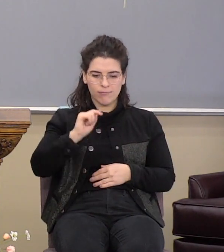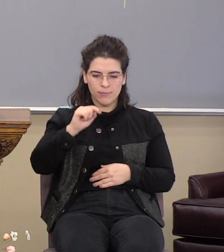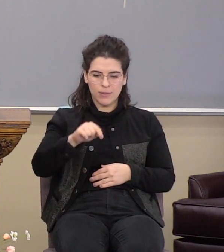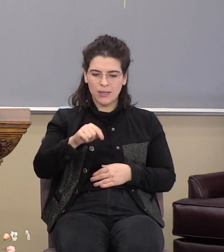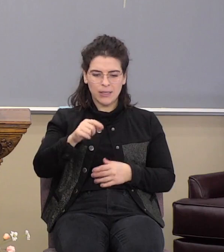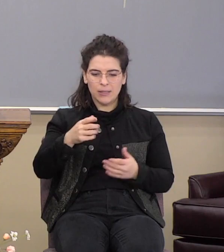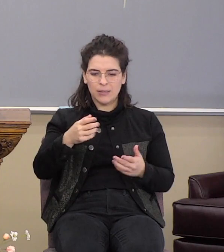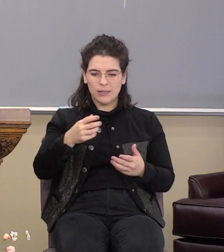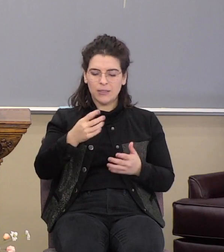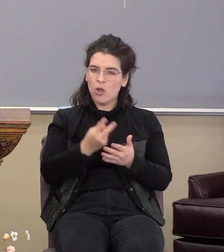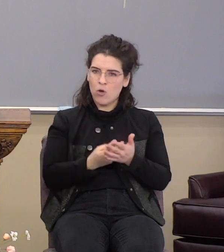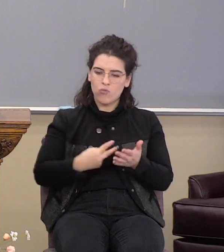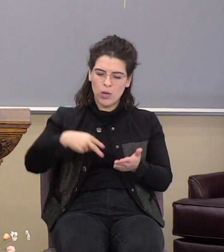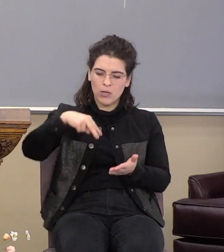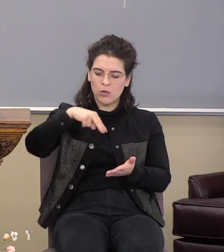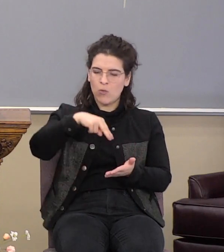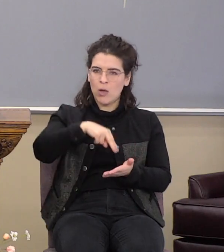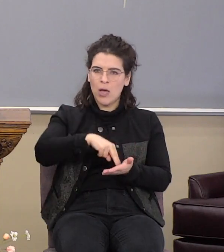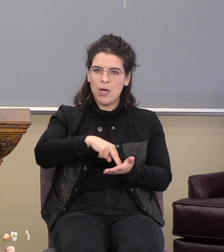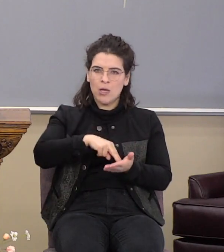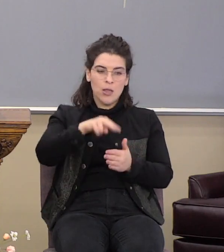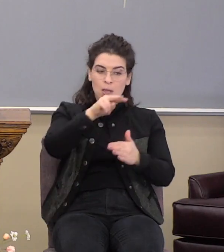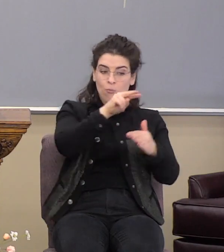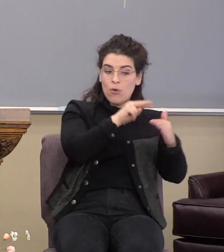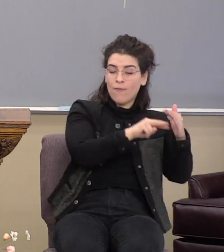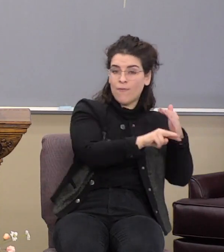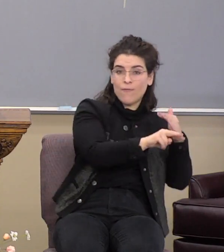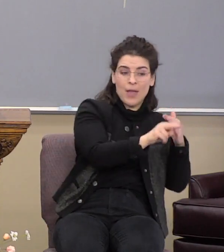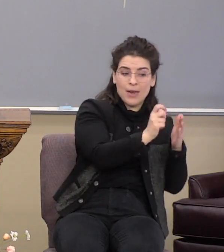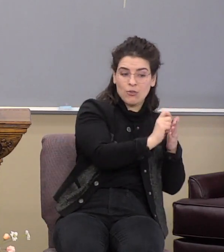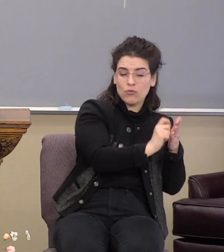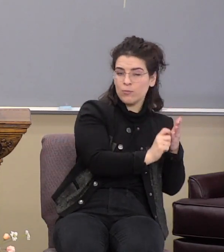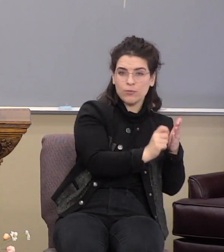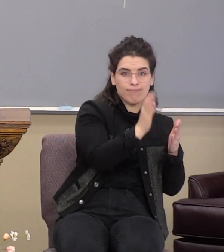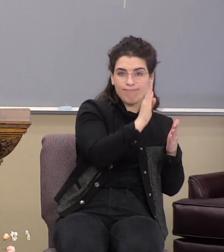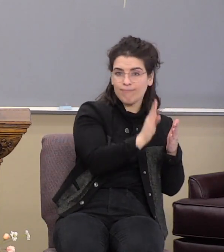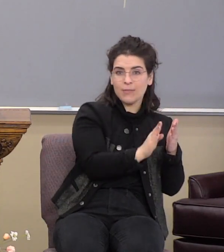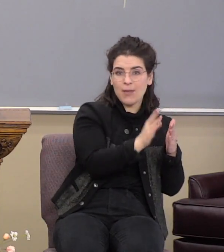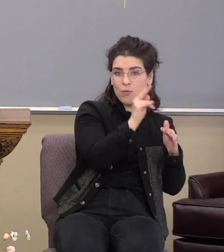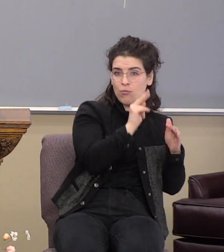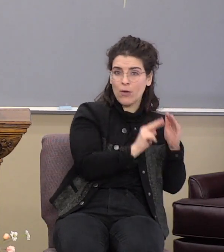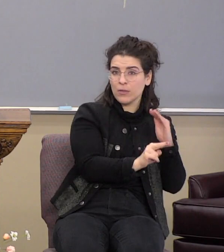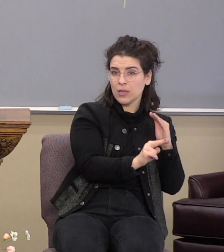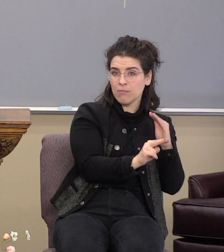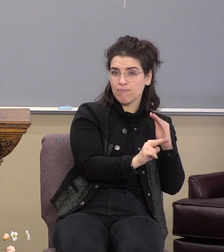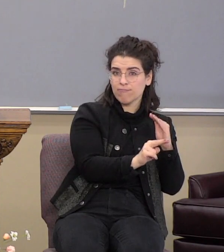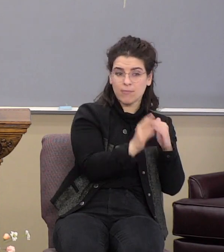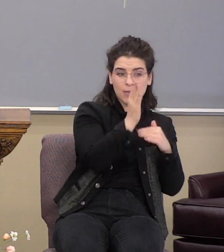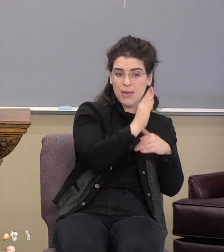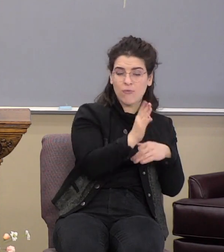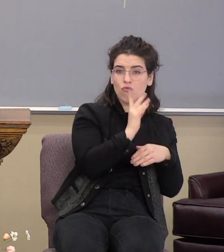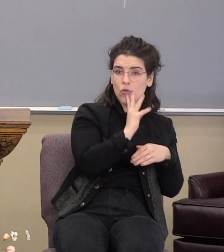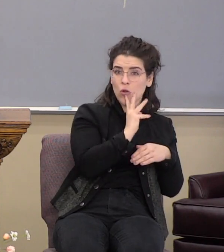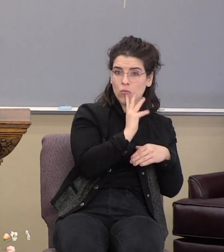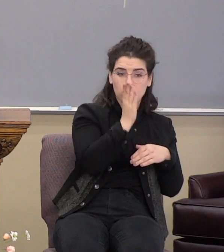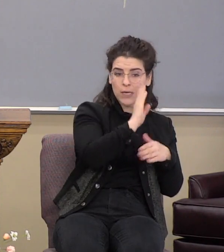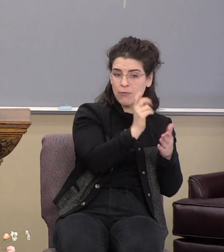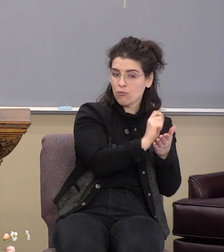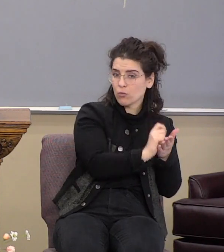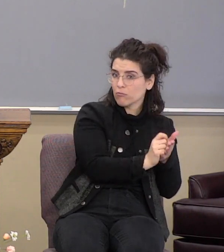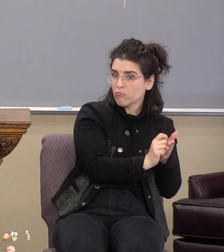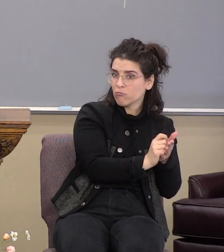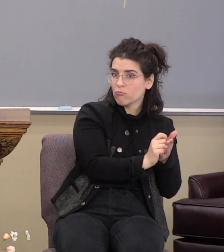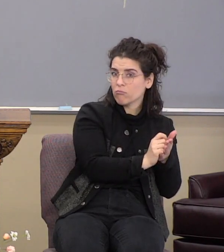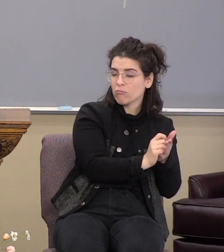this is a resurrection prophetic scripture knew nothing about. It was never referred to. It